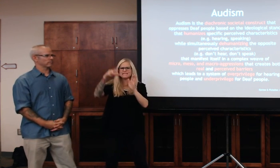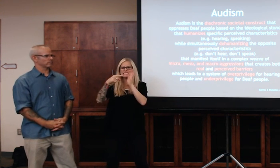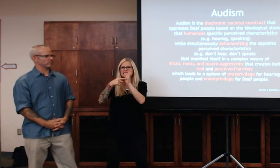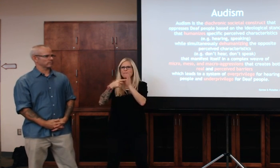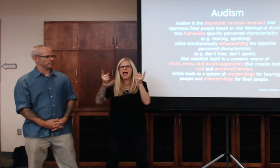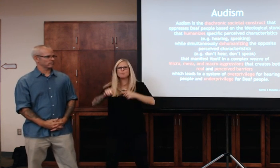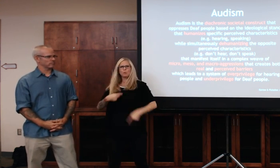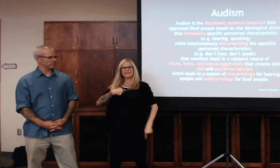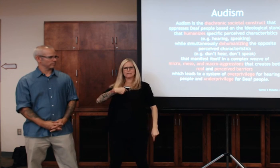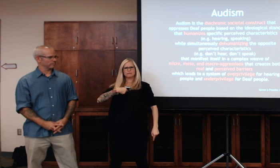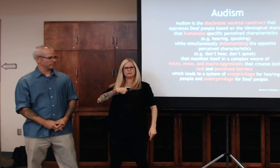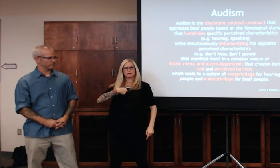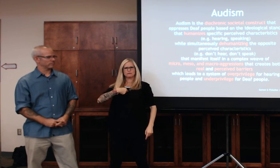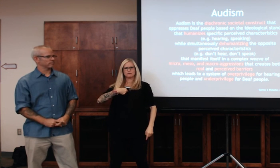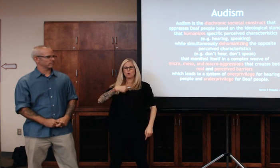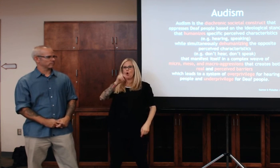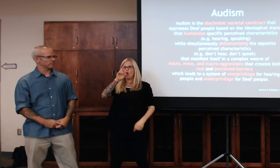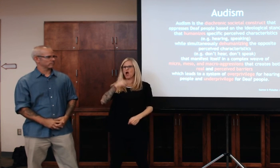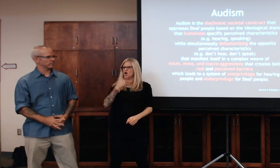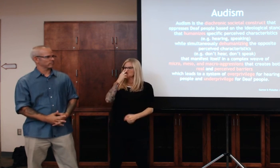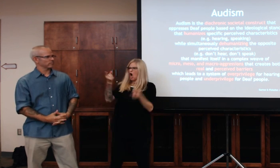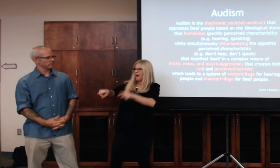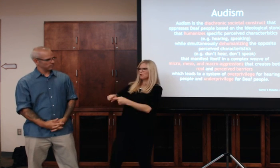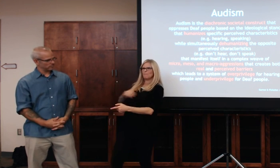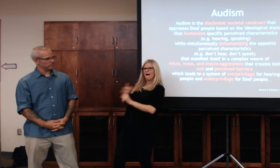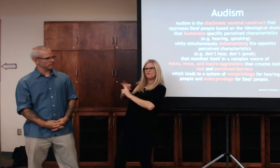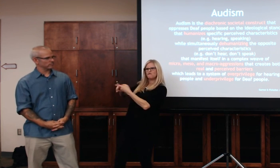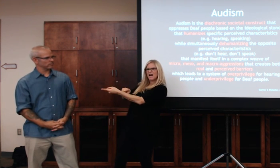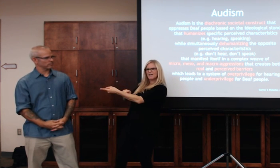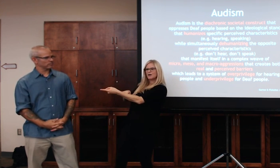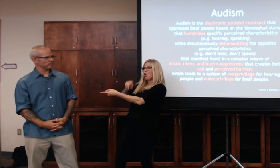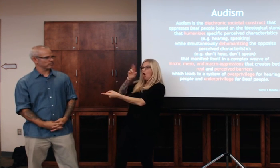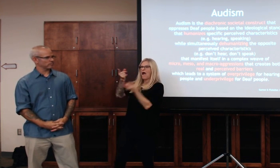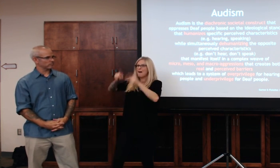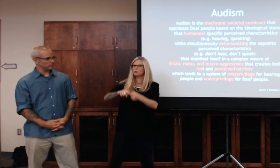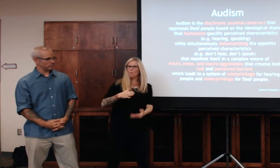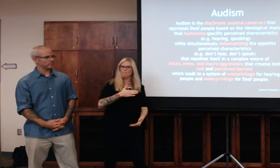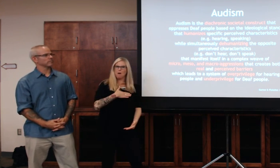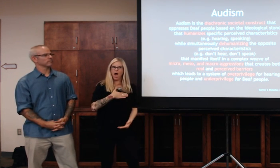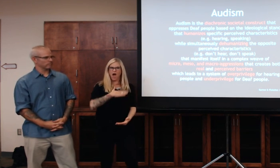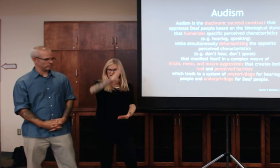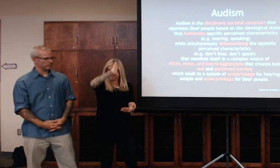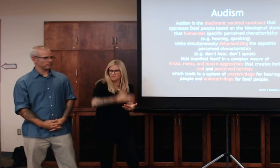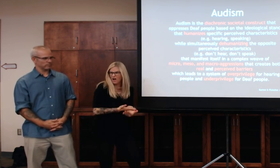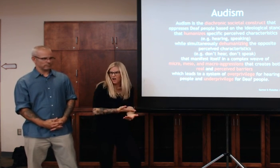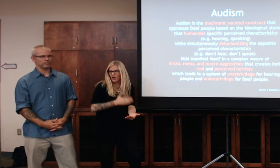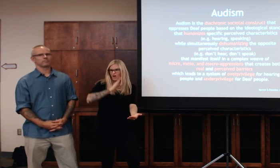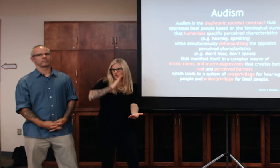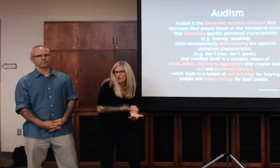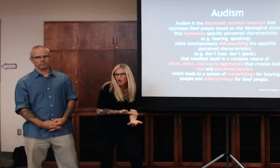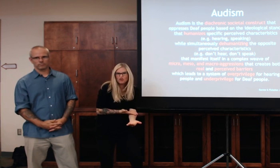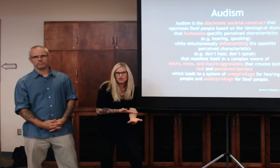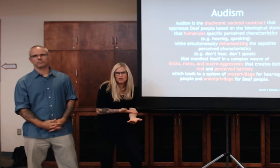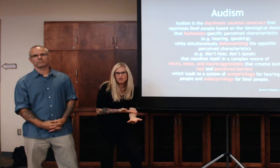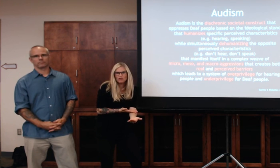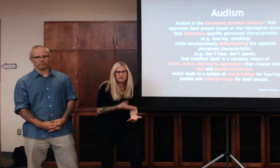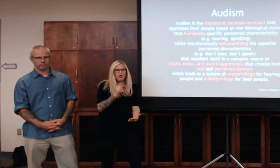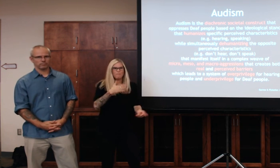really show examples of what has happened to you, or something that's happened to your friend, or something that's happened to your child, or